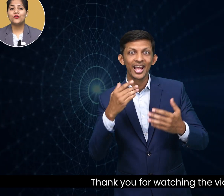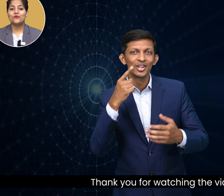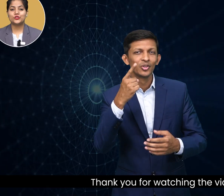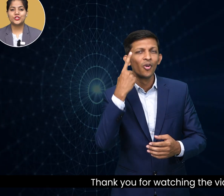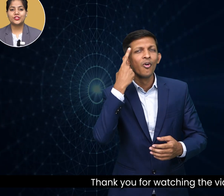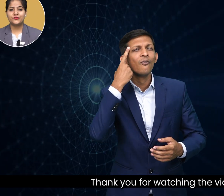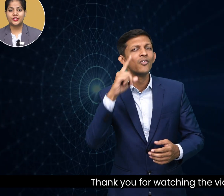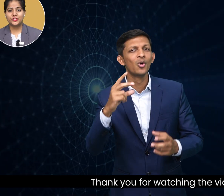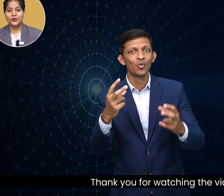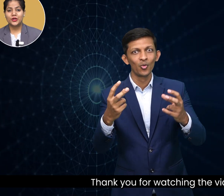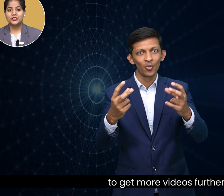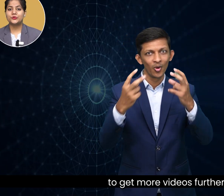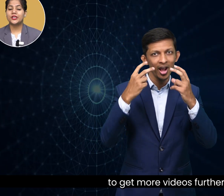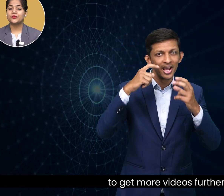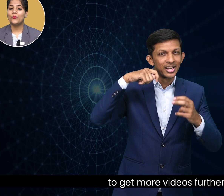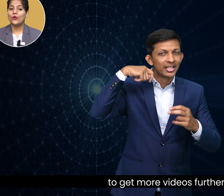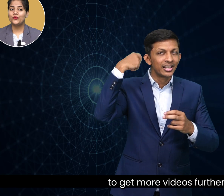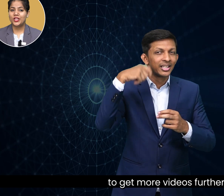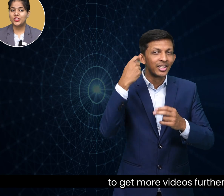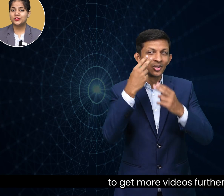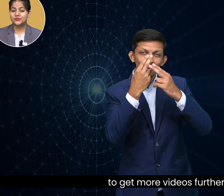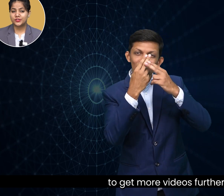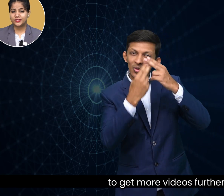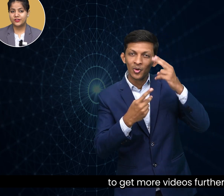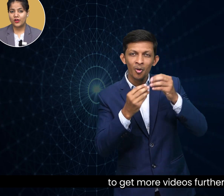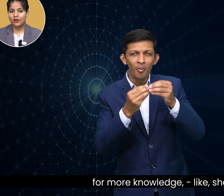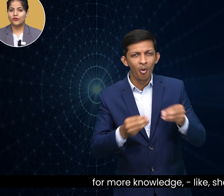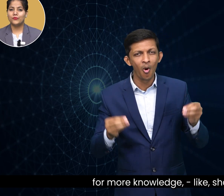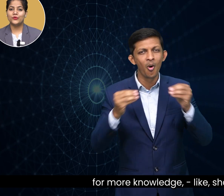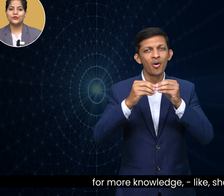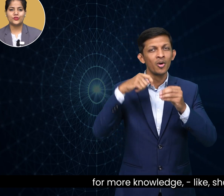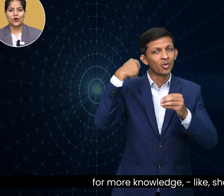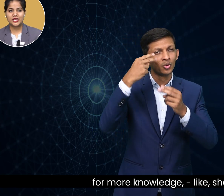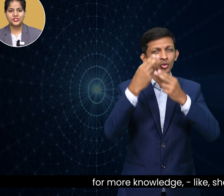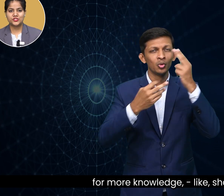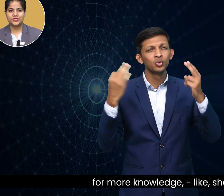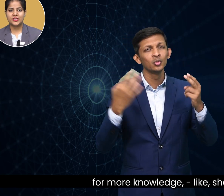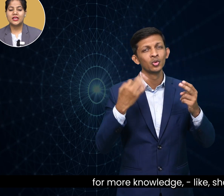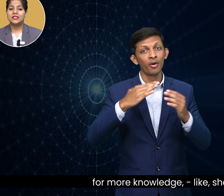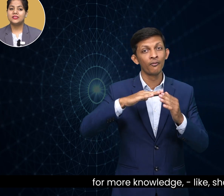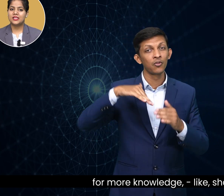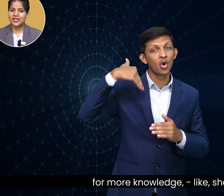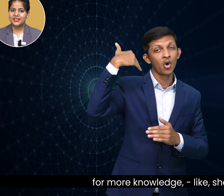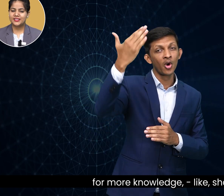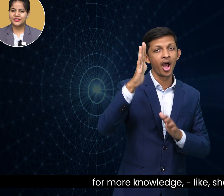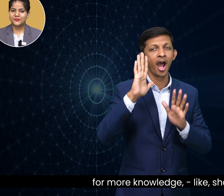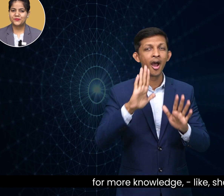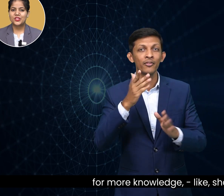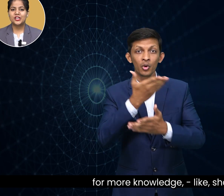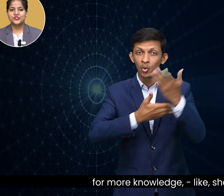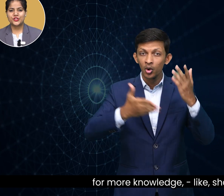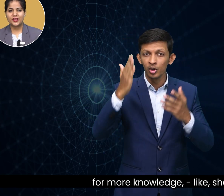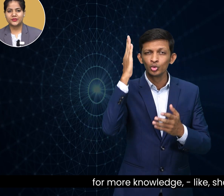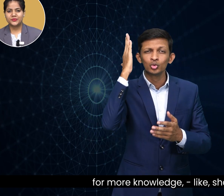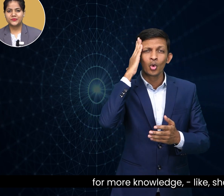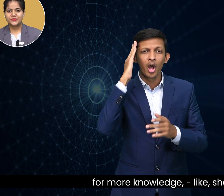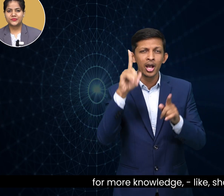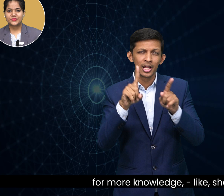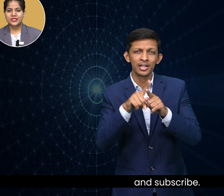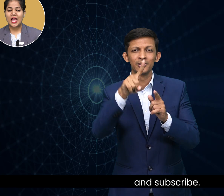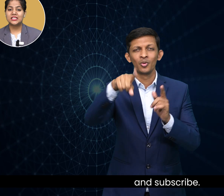Thank you for watching the video. To get more videos further, for more knowledge, like,